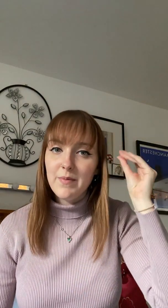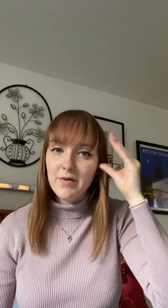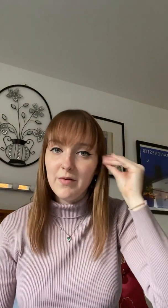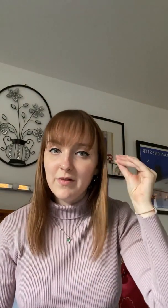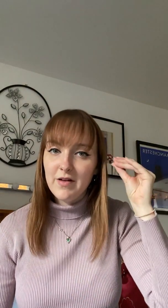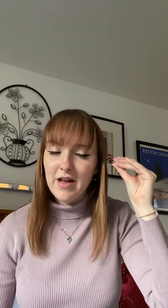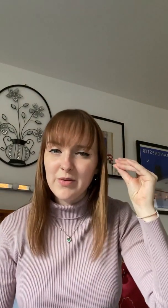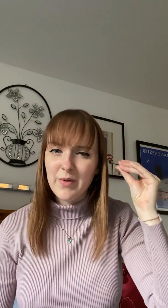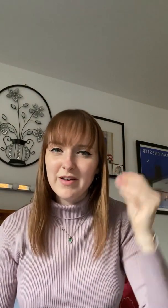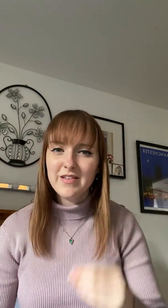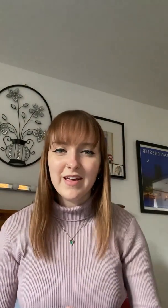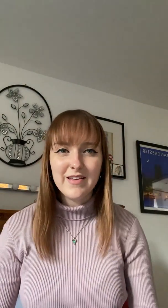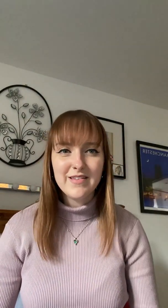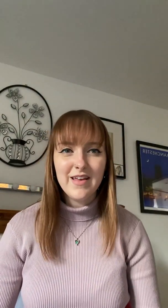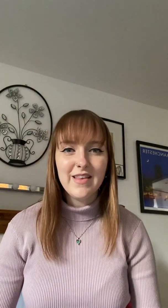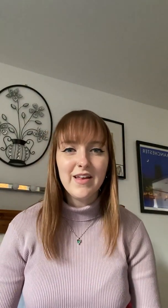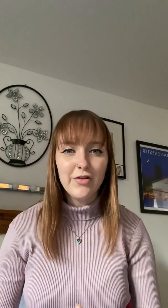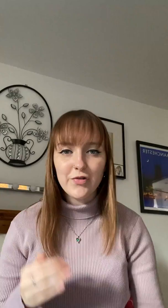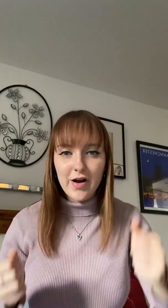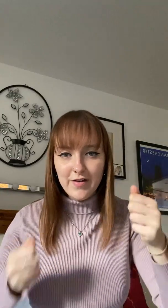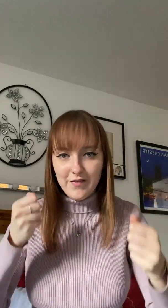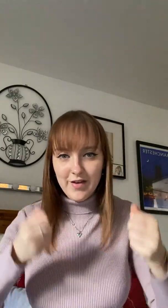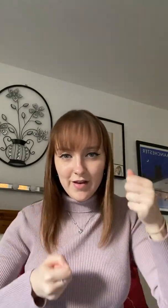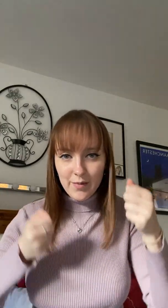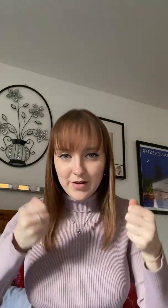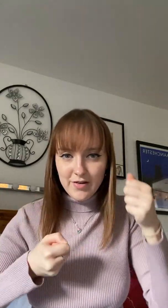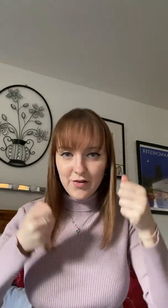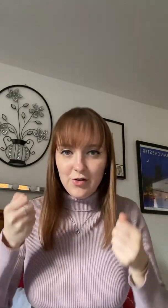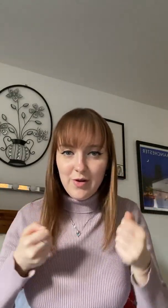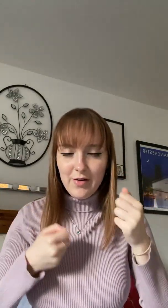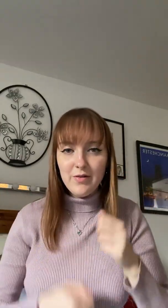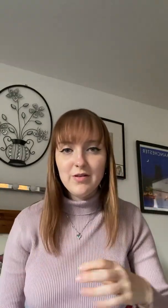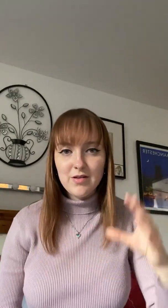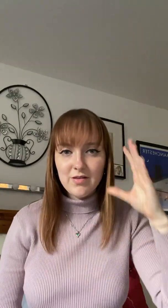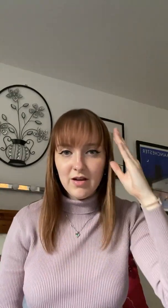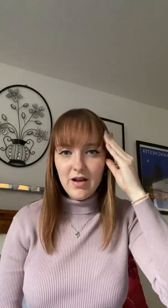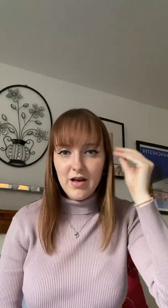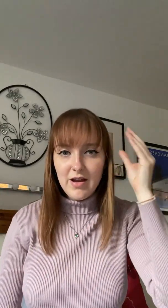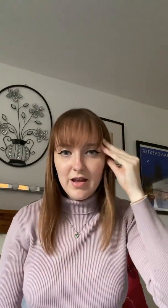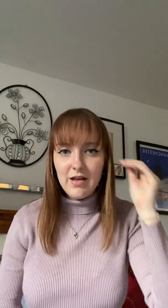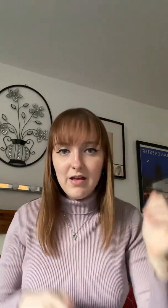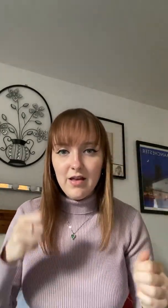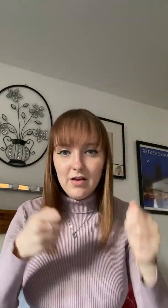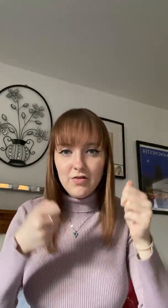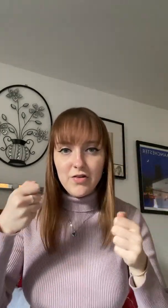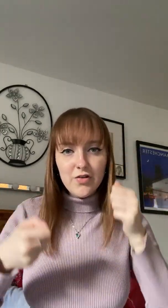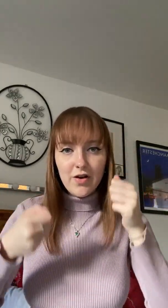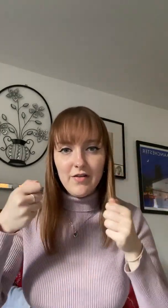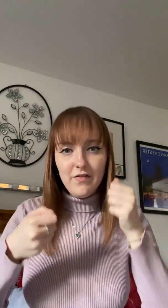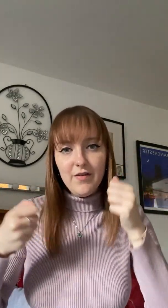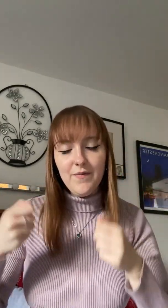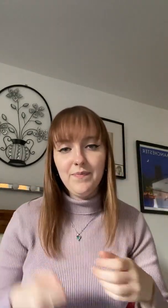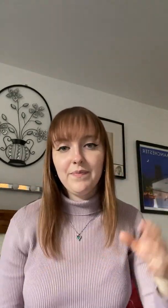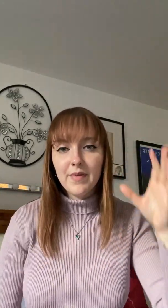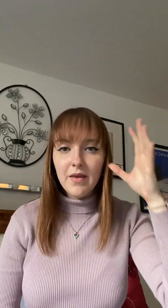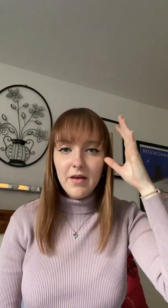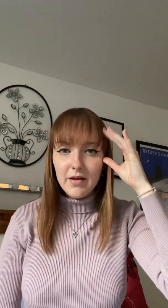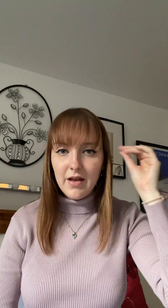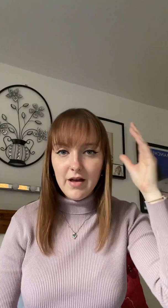your head twice, I guess. And then drive, pretend you've got a wheel. So learning to drive,